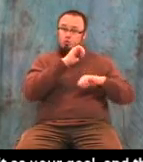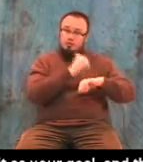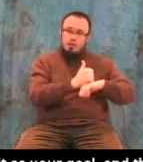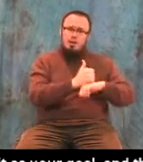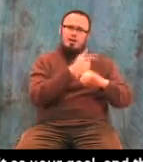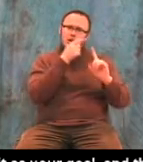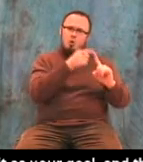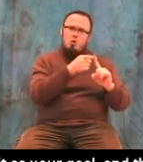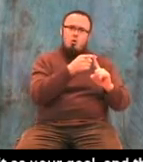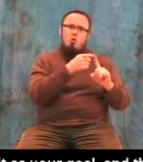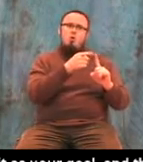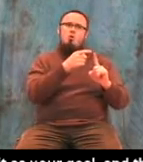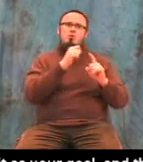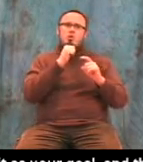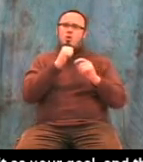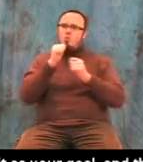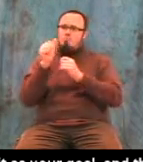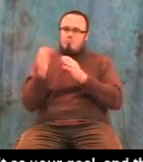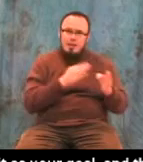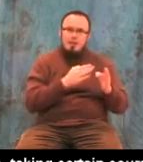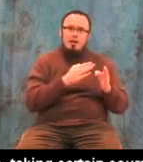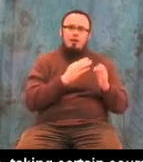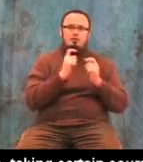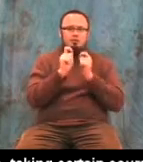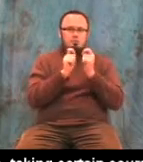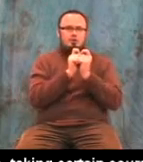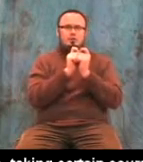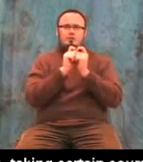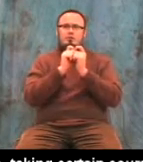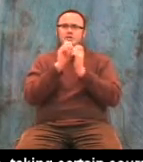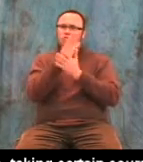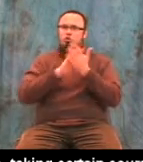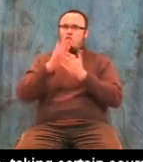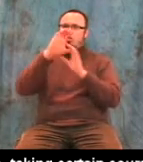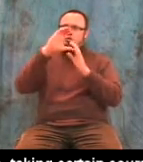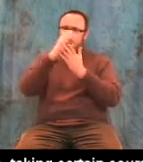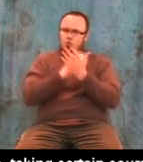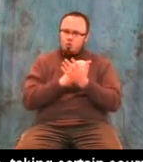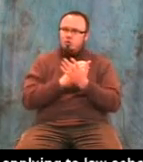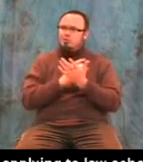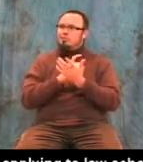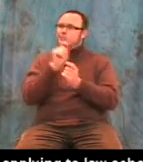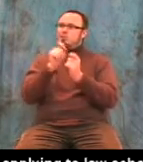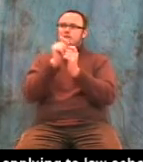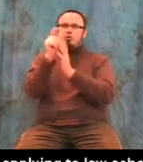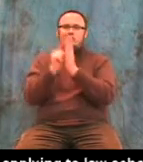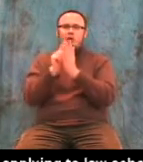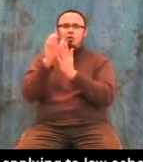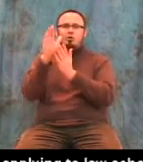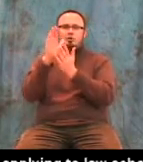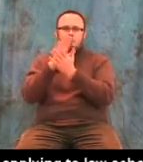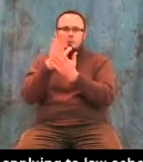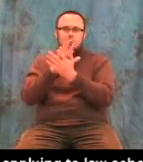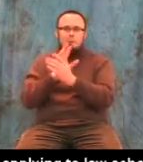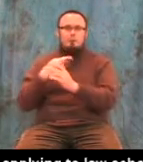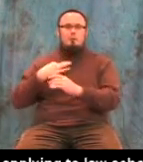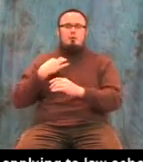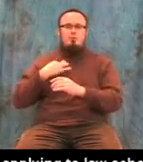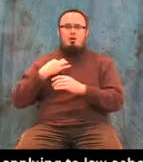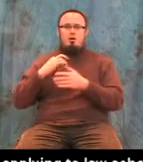your goal and then have a plan, taking certain courses in college, applying to law school, etc., the end result